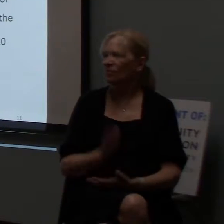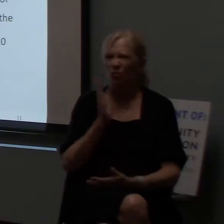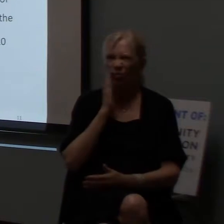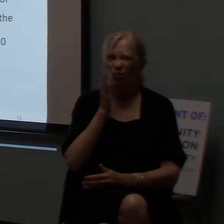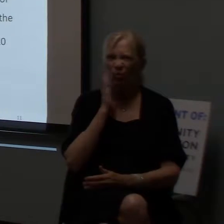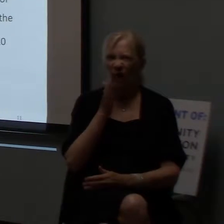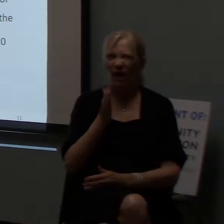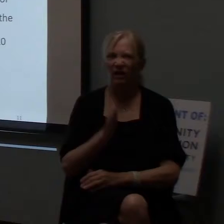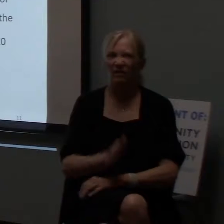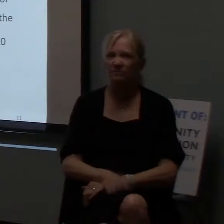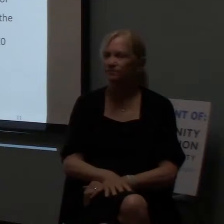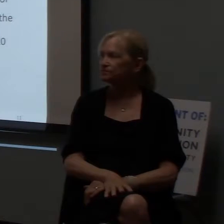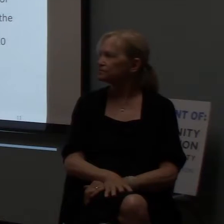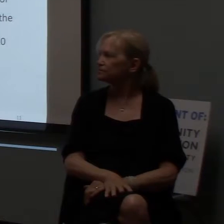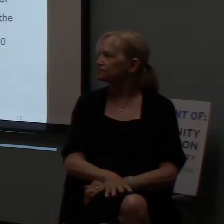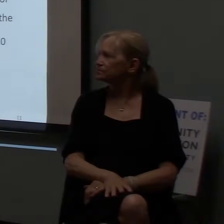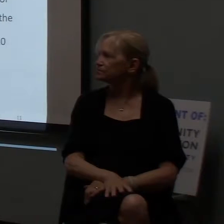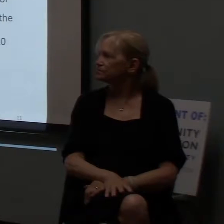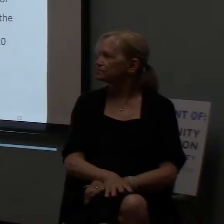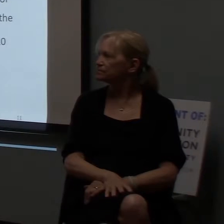that will be covered. Is there anything else?